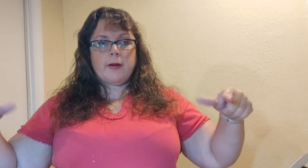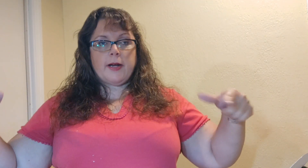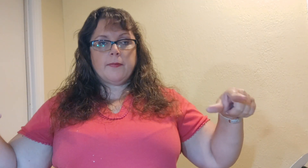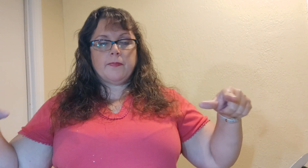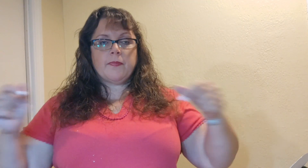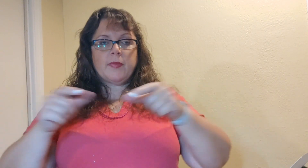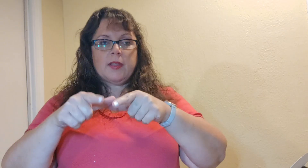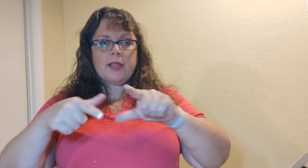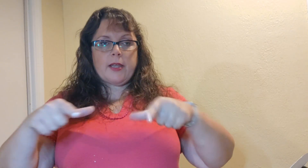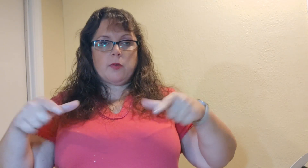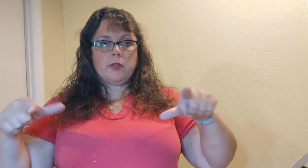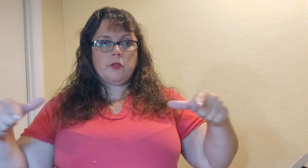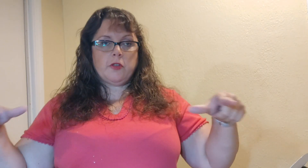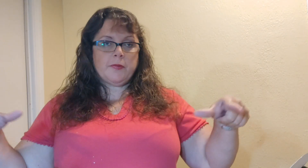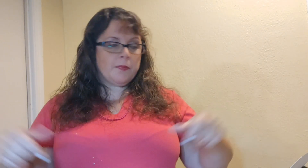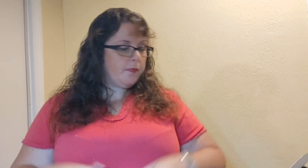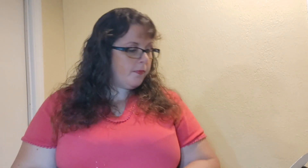out. Language.